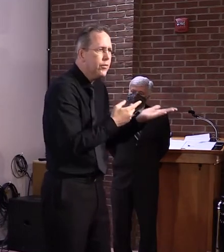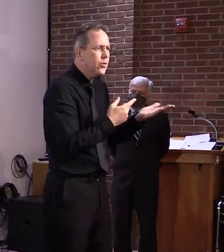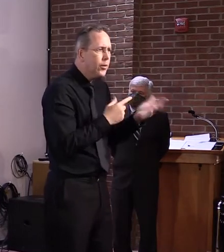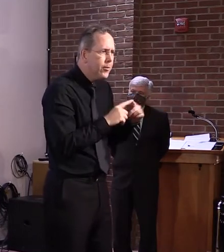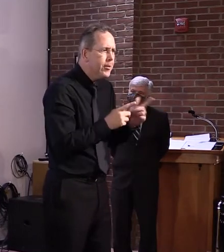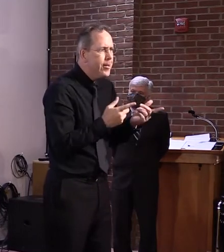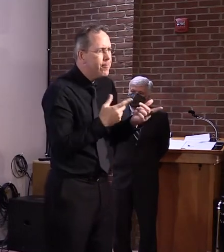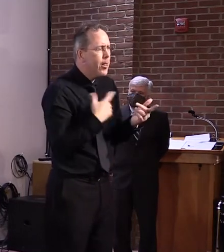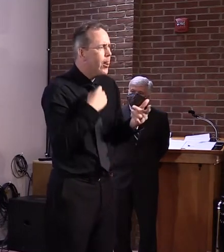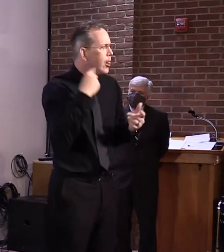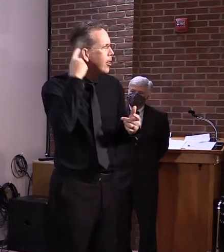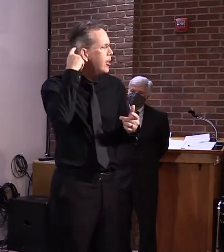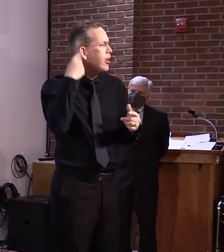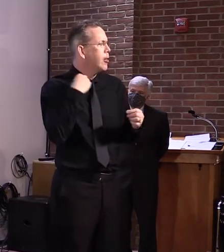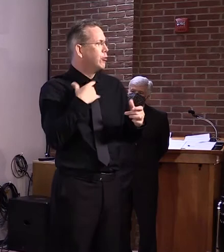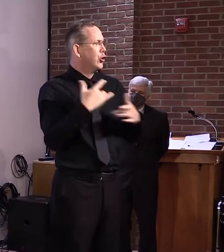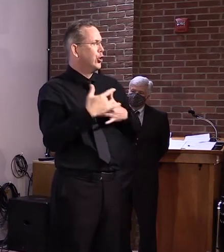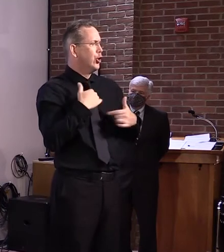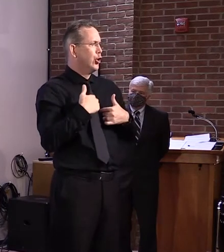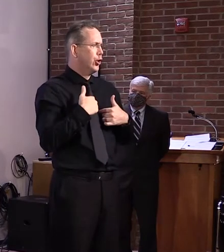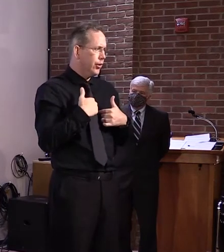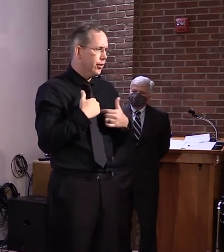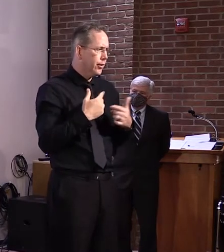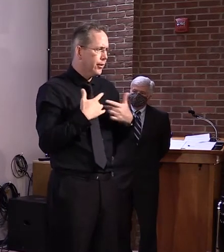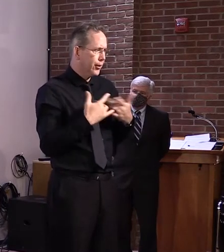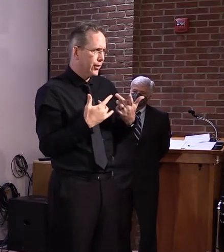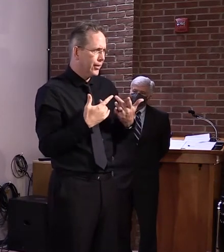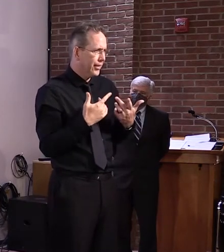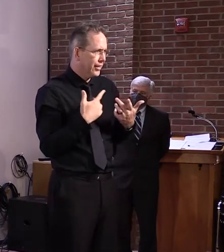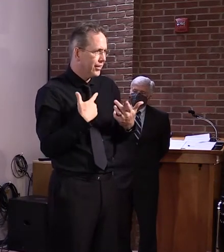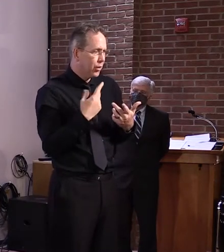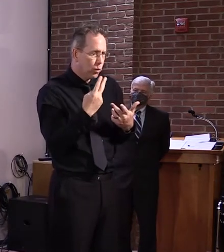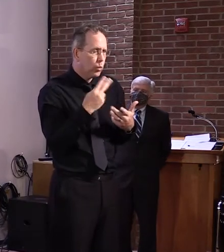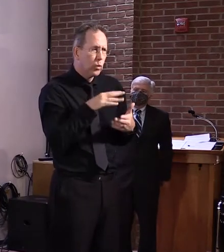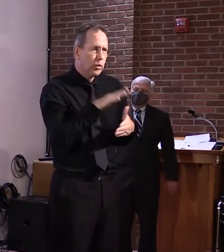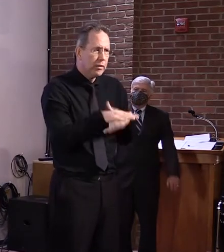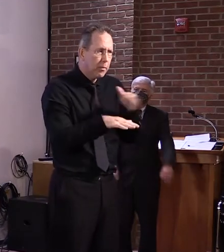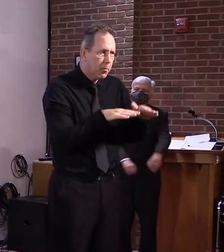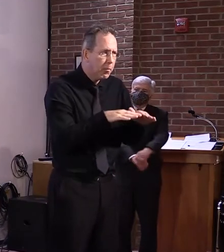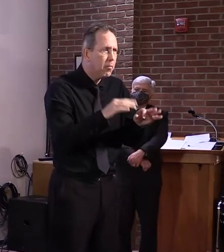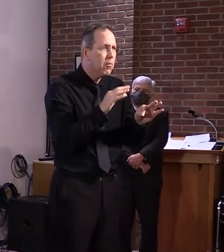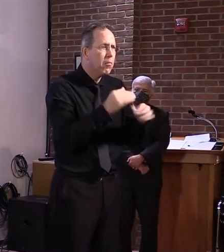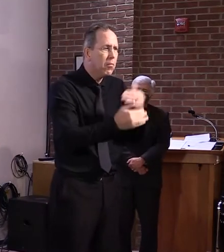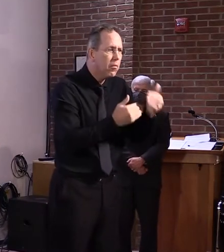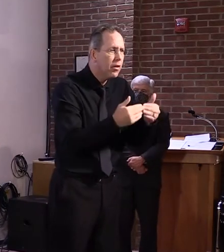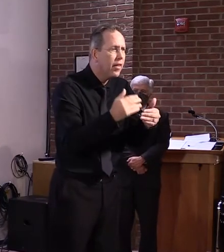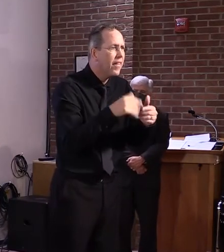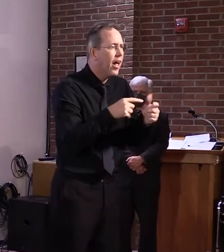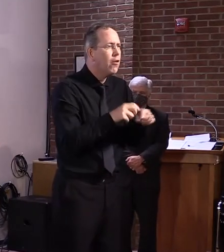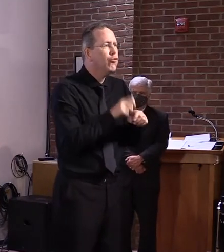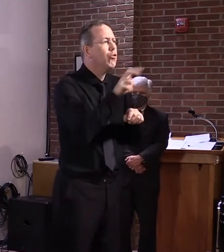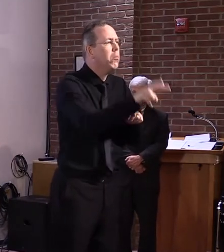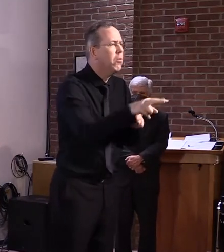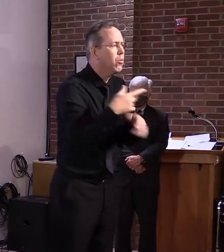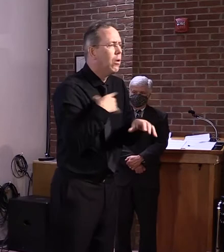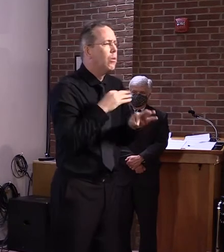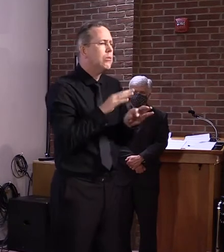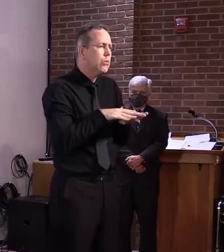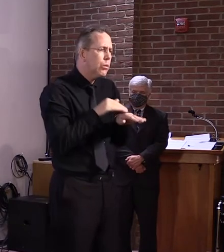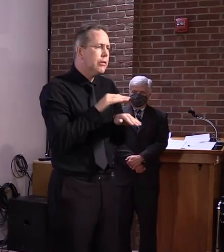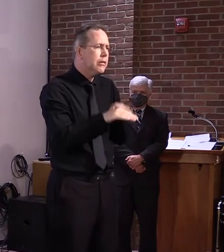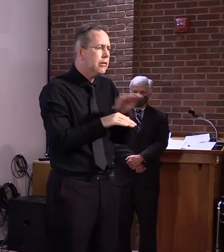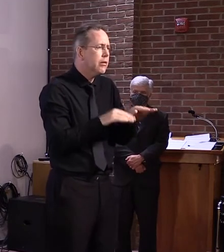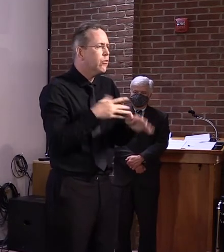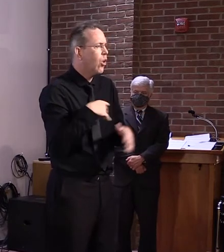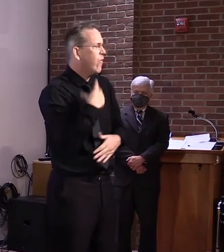in terms of making a two-step process instead of a one-step process. So the legislature took me out